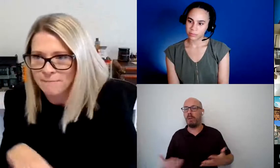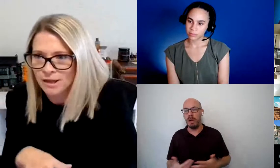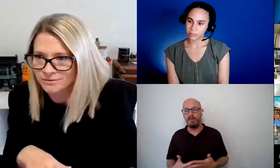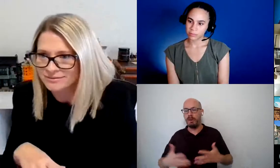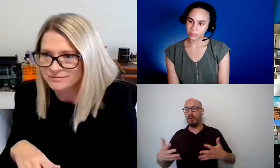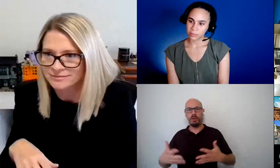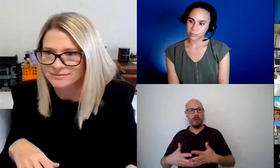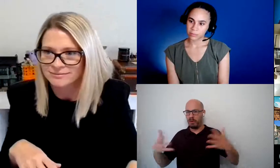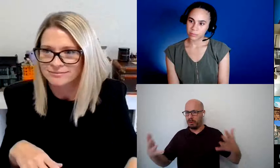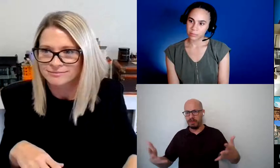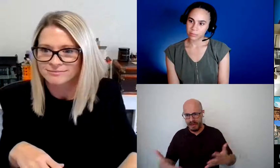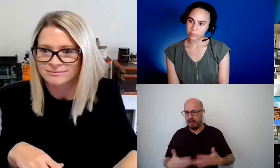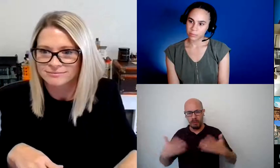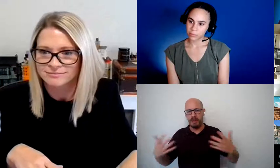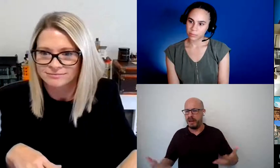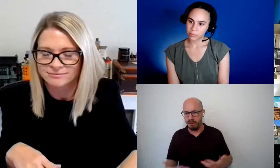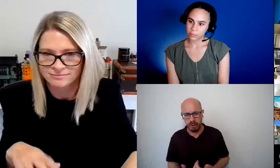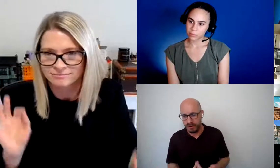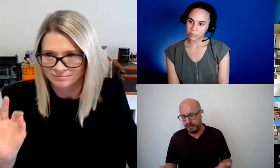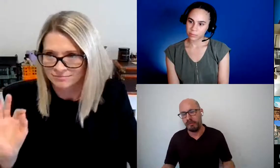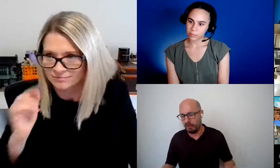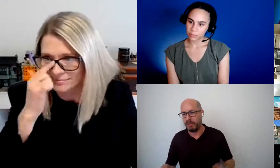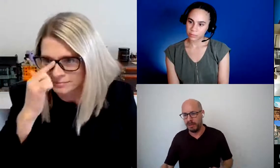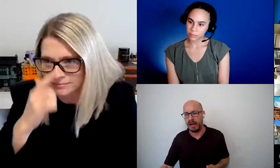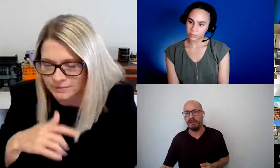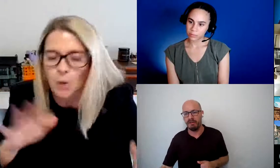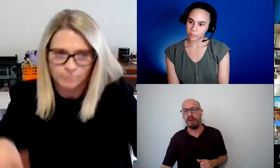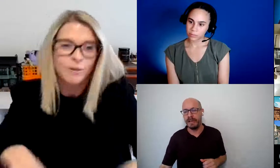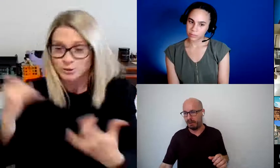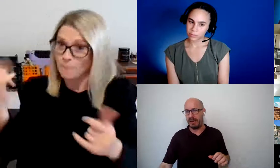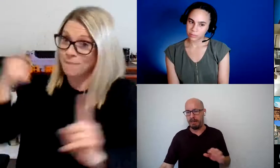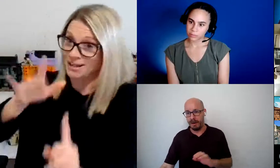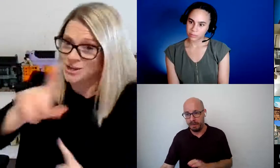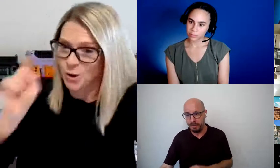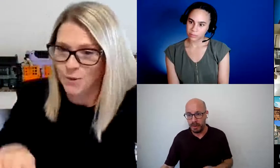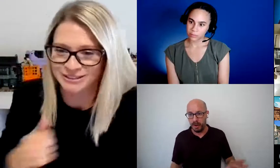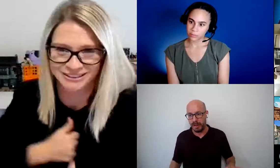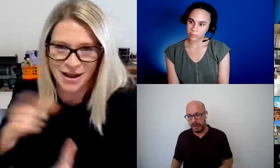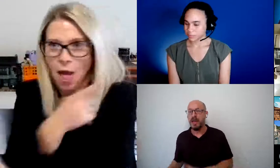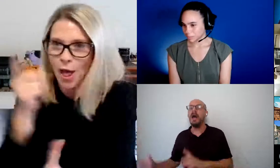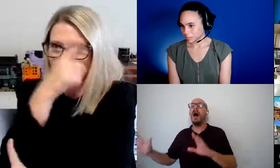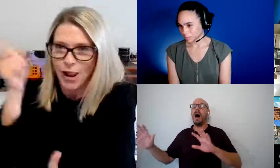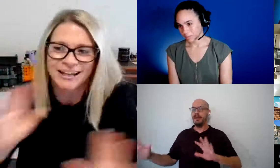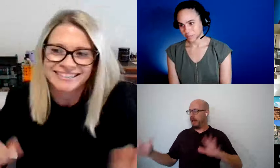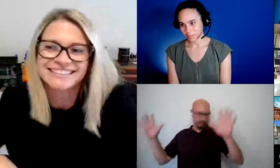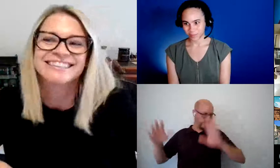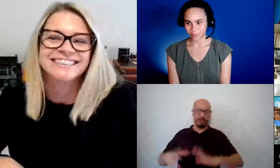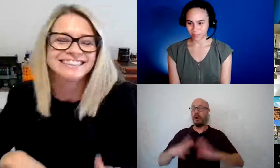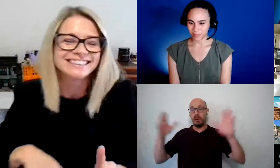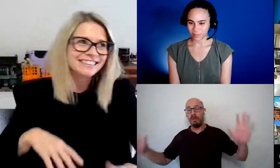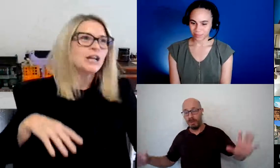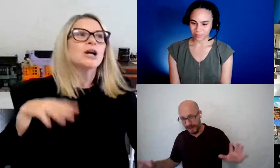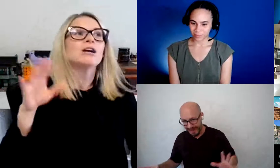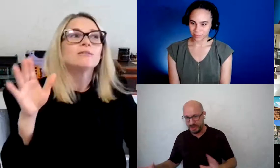that's why we are very much okay with, yeah, we're deaf. So, not necessarily hearing it better. Okay? Now, sorry to go off on that